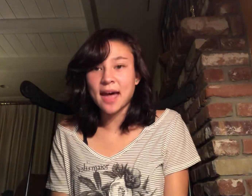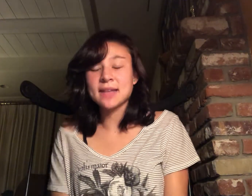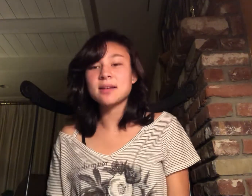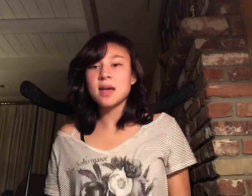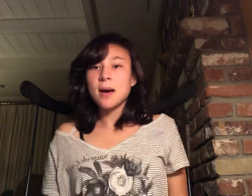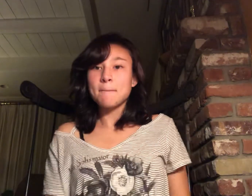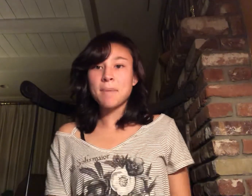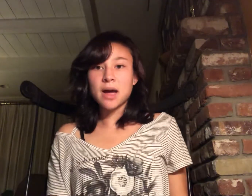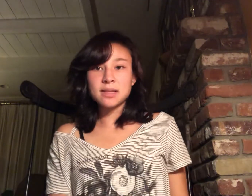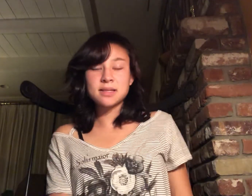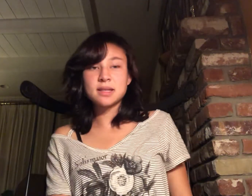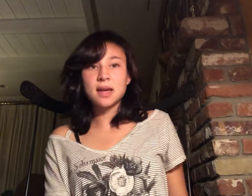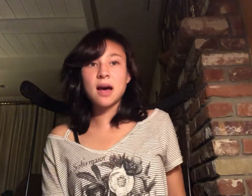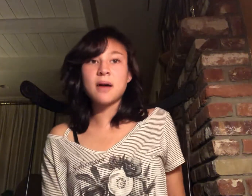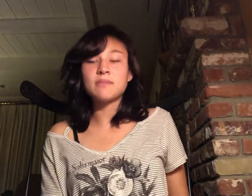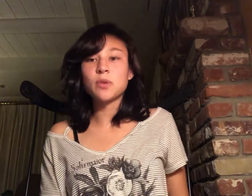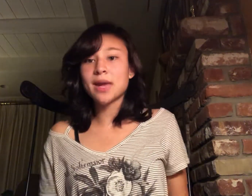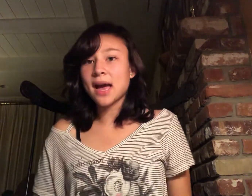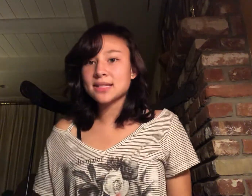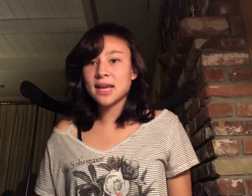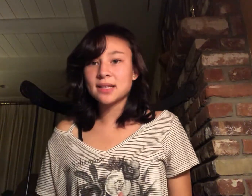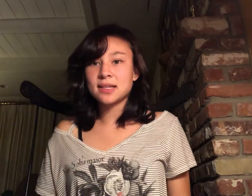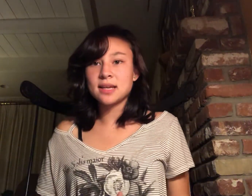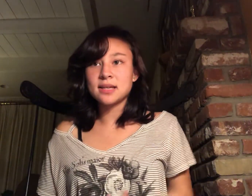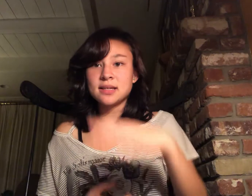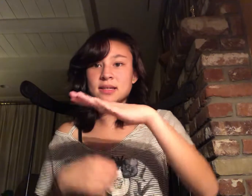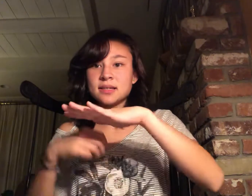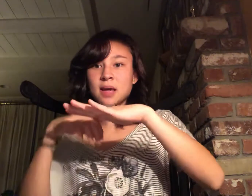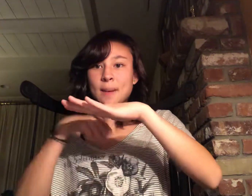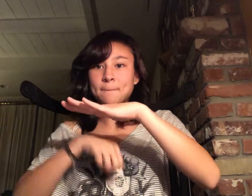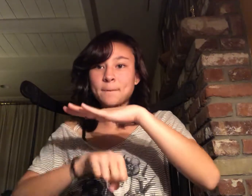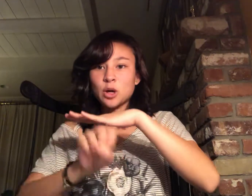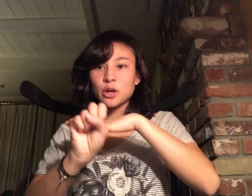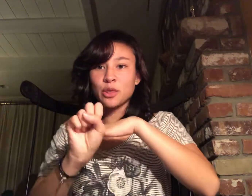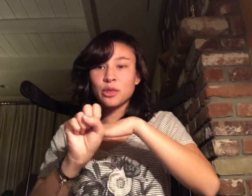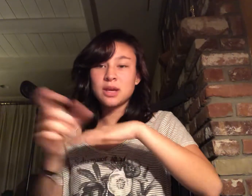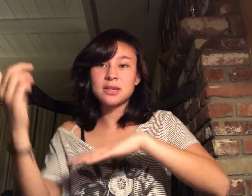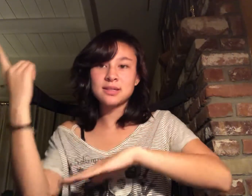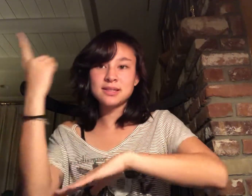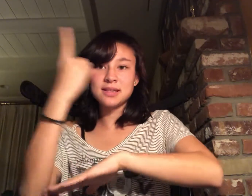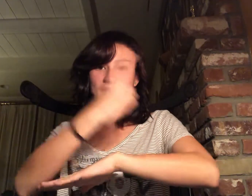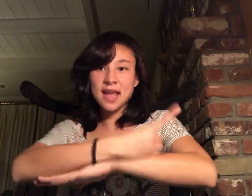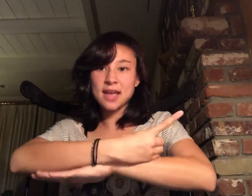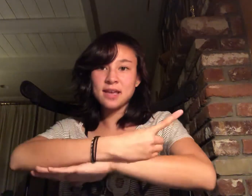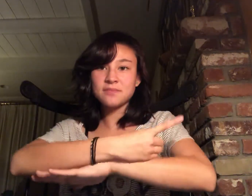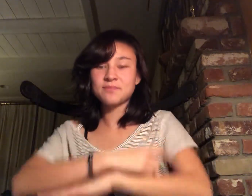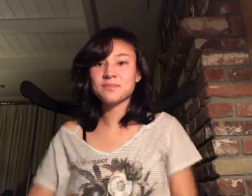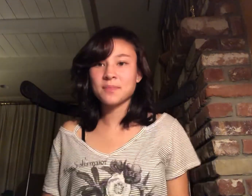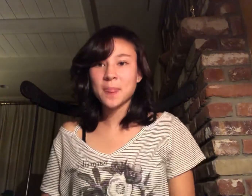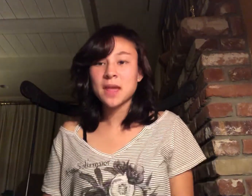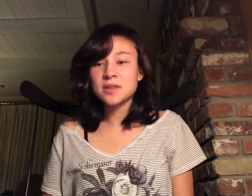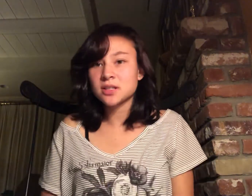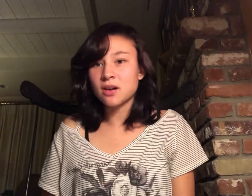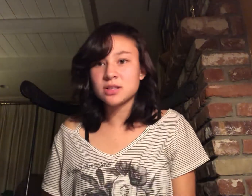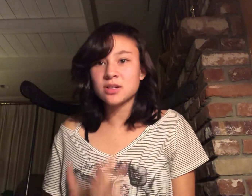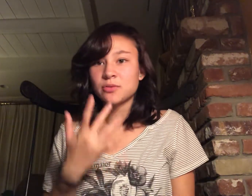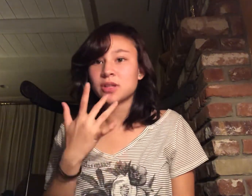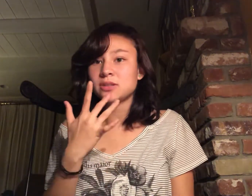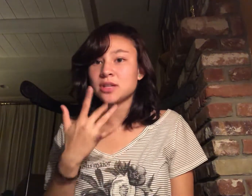that, but the way I sign it is birth day. There's also where you touch